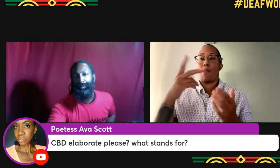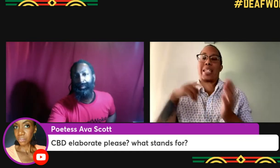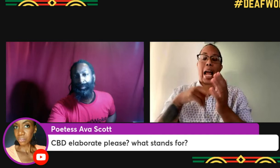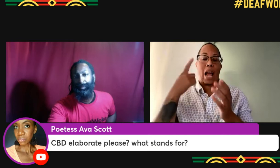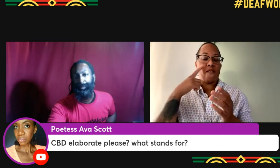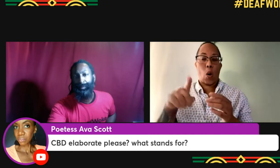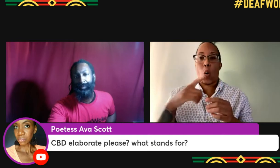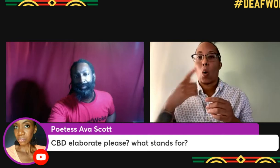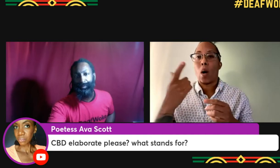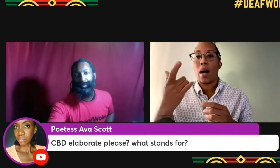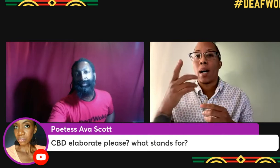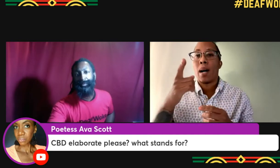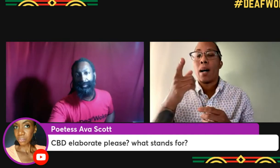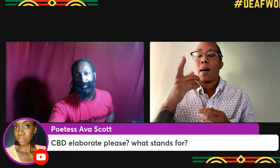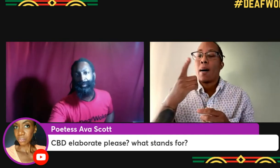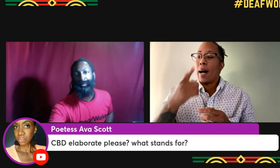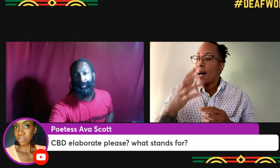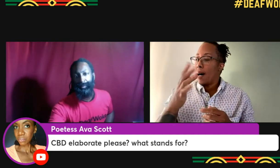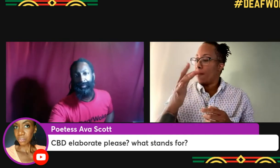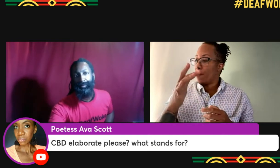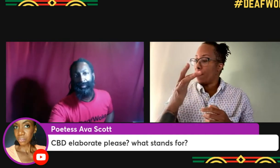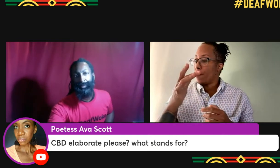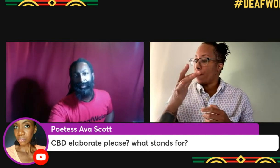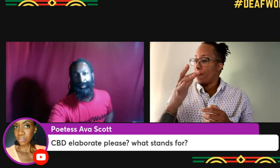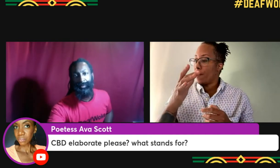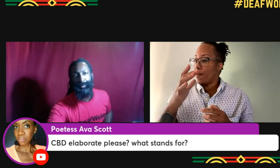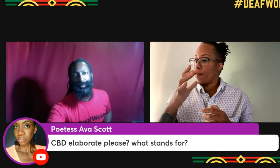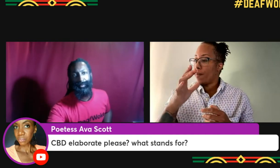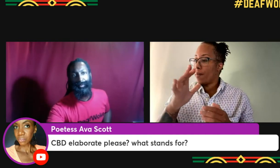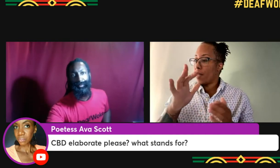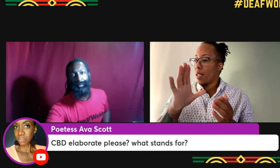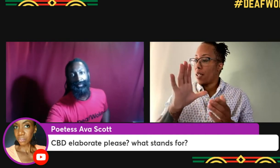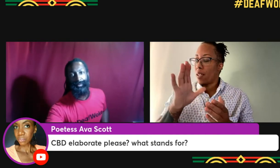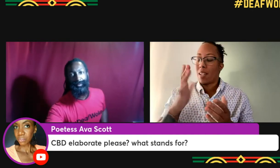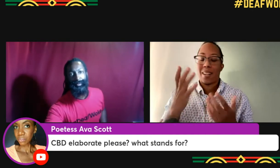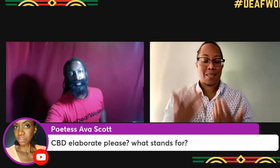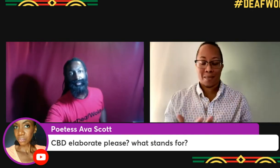people use it to relax. It's not intended for,